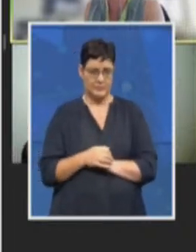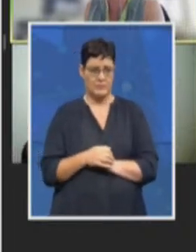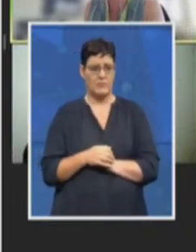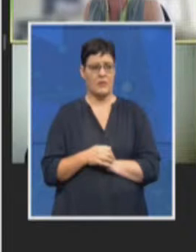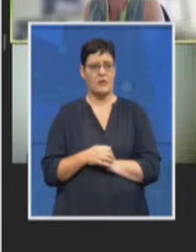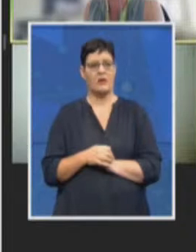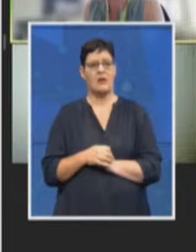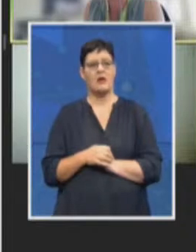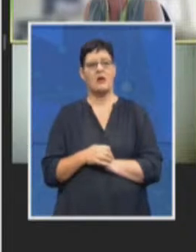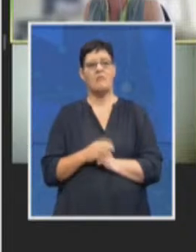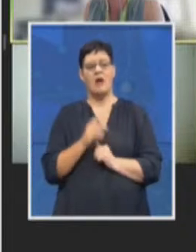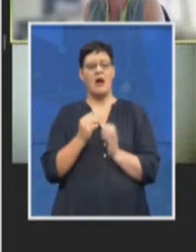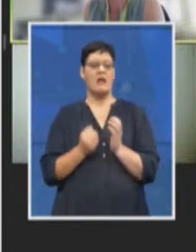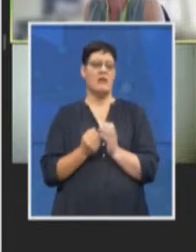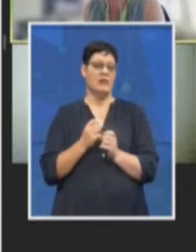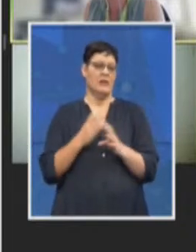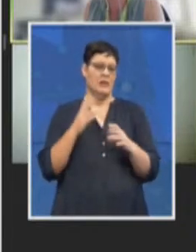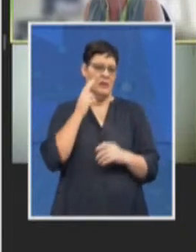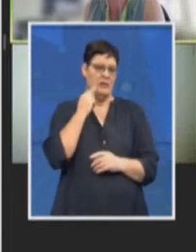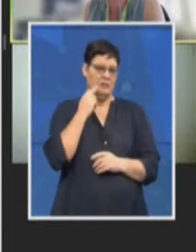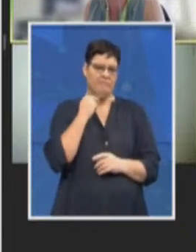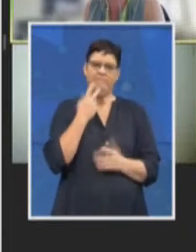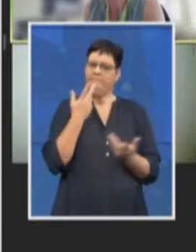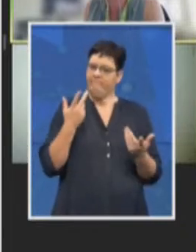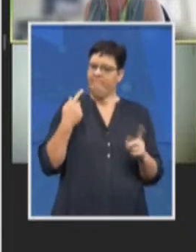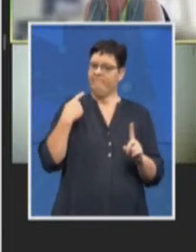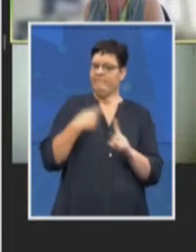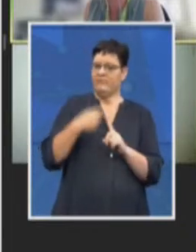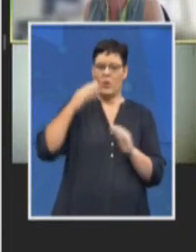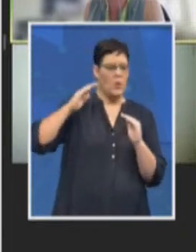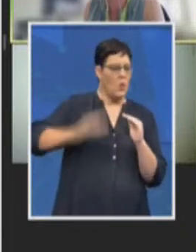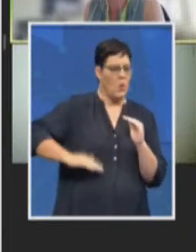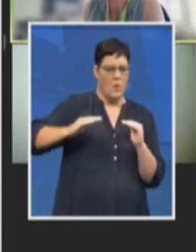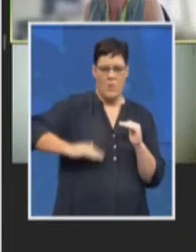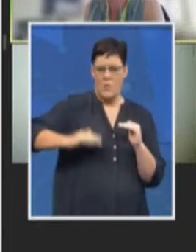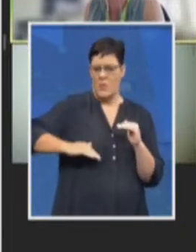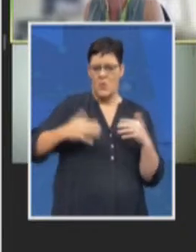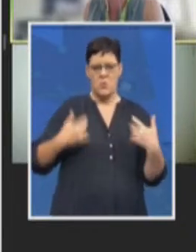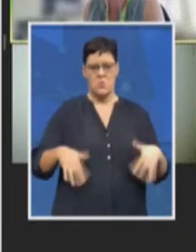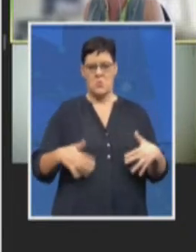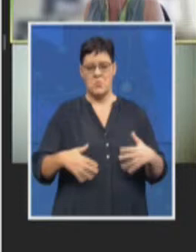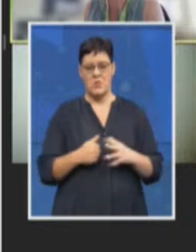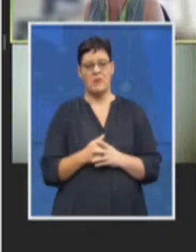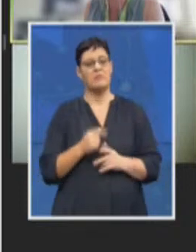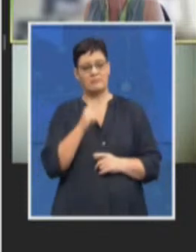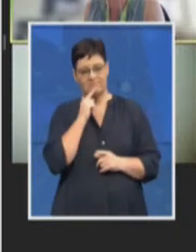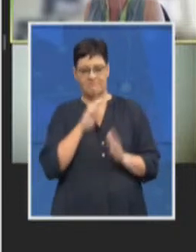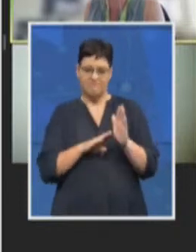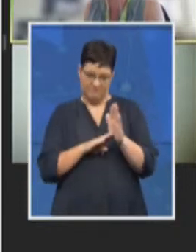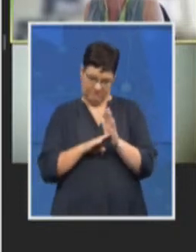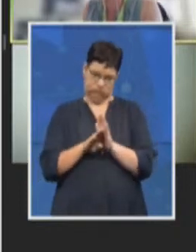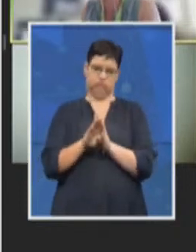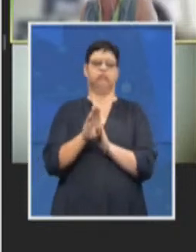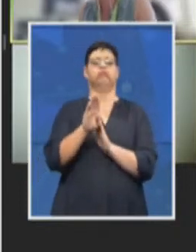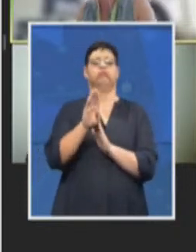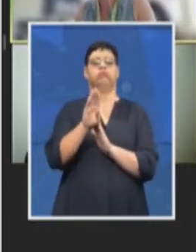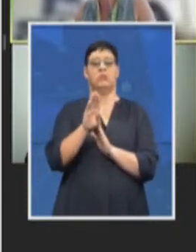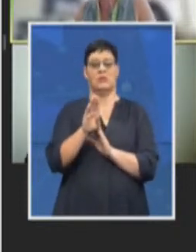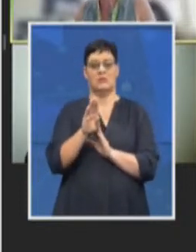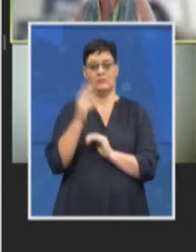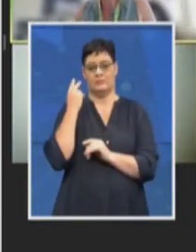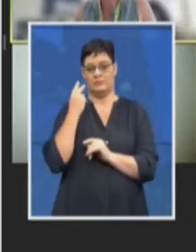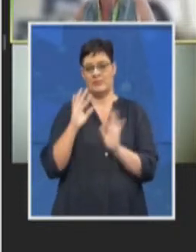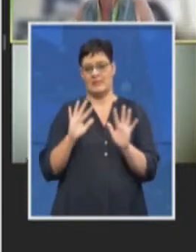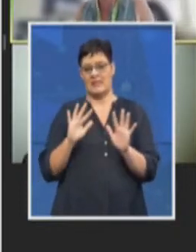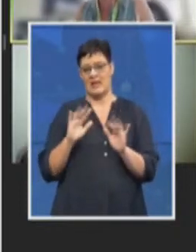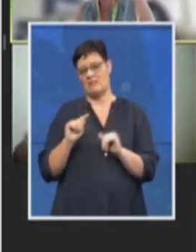low positivity rates. And so there has been this tremendous increase in the last 10 to 14 days. So I think I'm